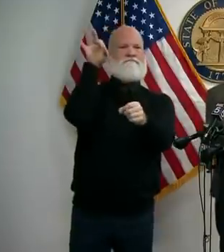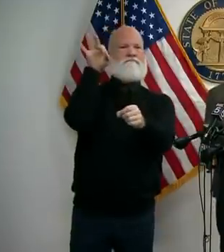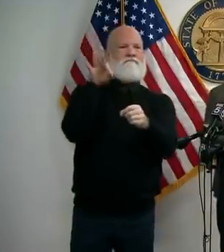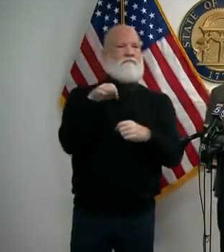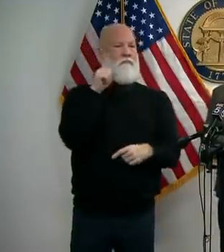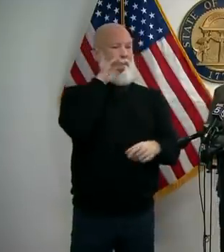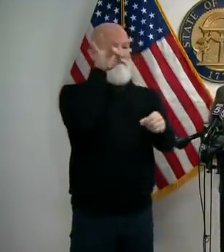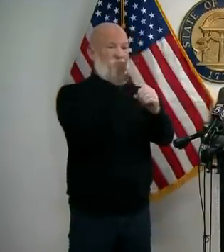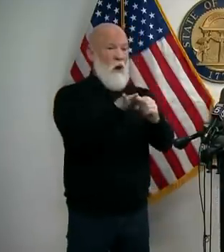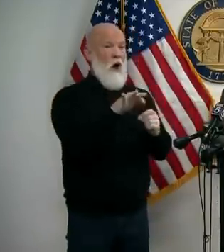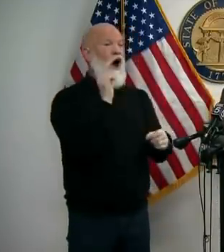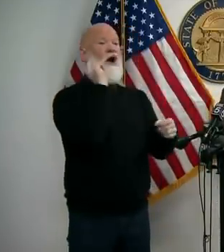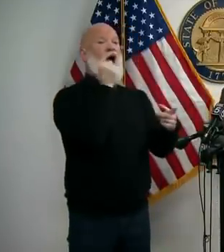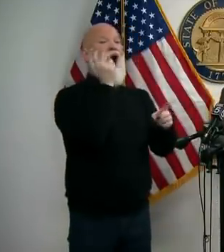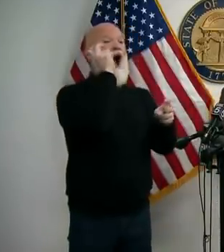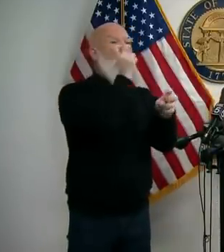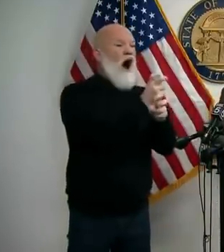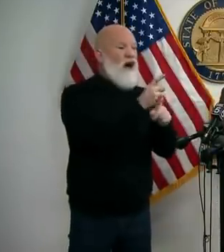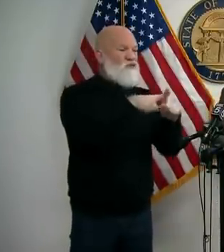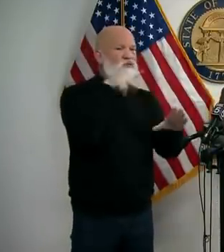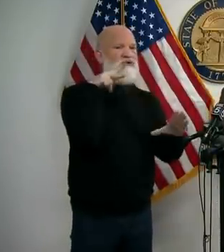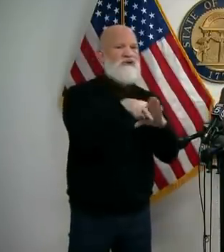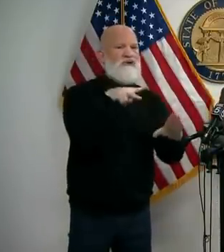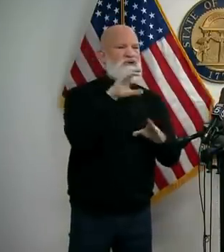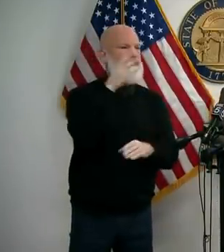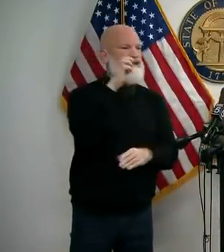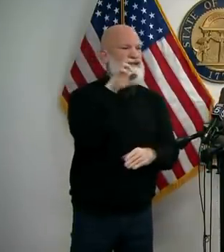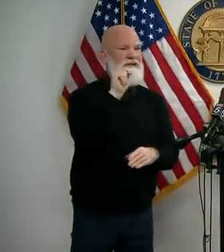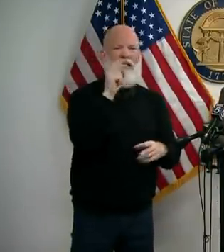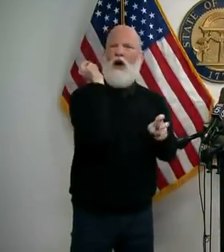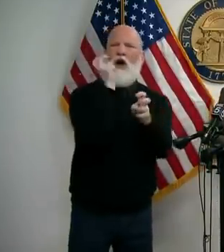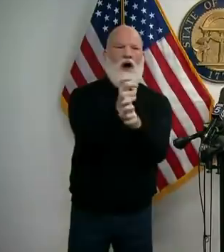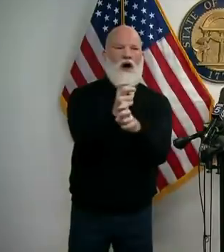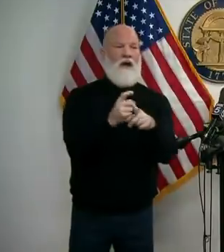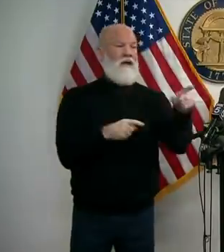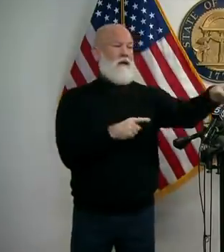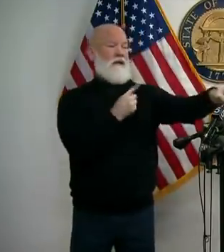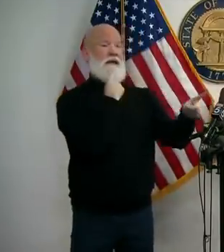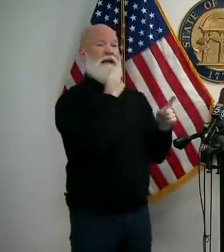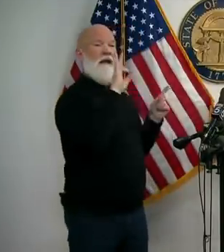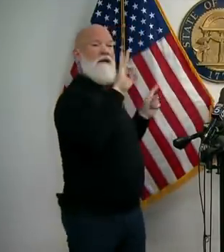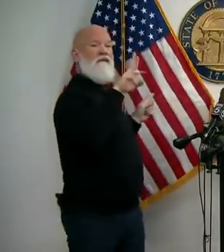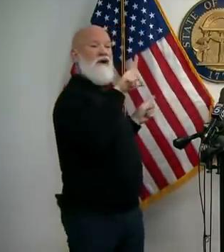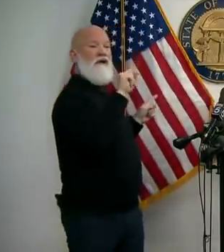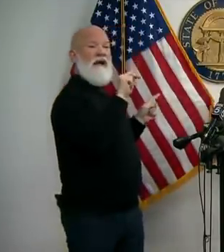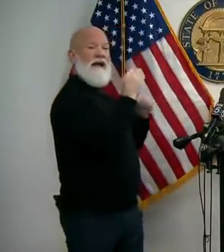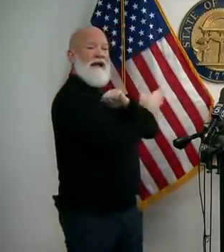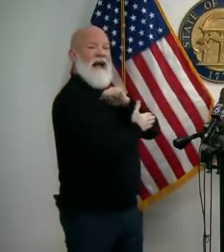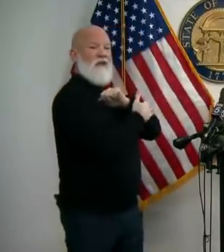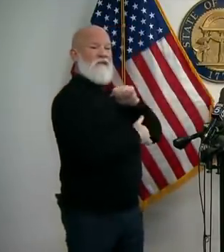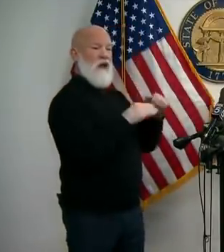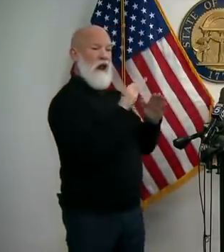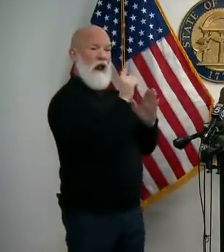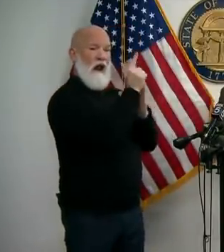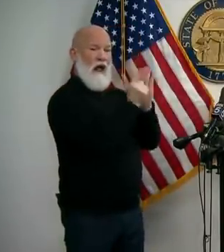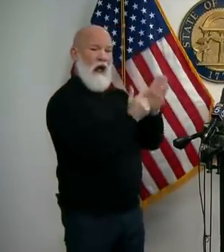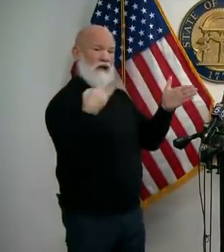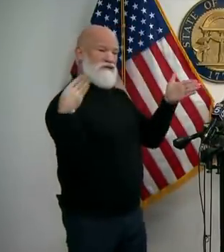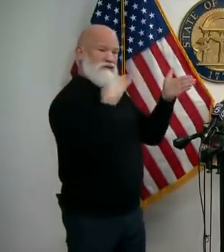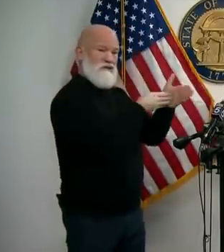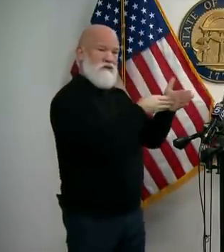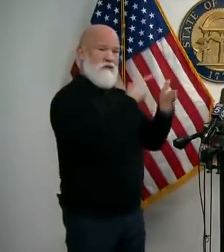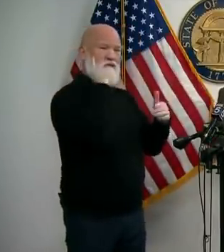ma'am. Can you recap the situation in Fulton County yesterday and a lawsuit that was filed in terms of the monitors?